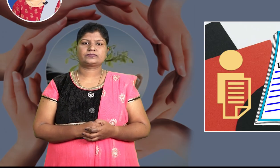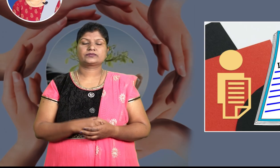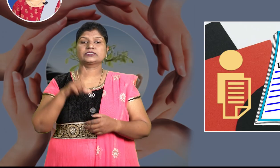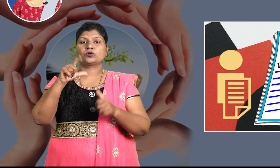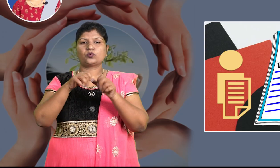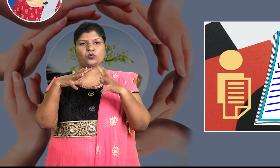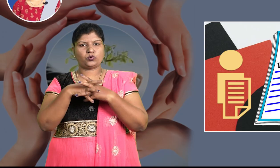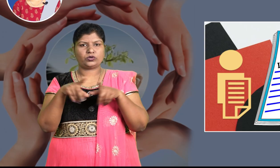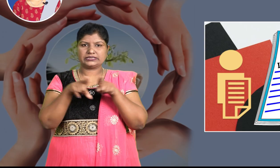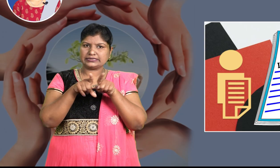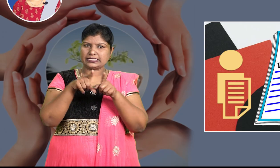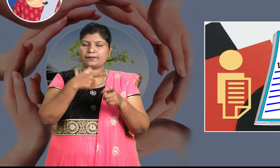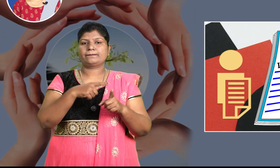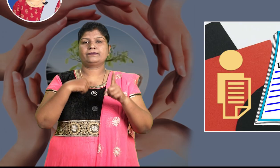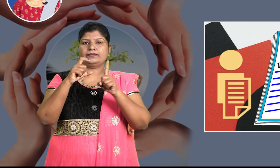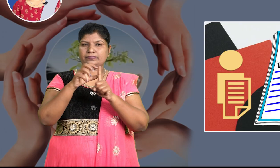Law also prescribes